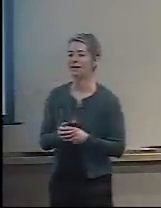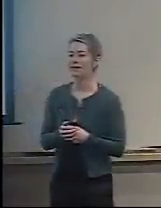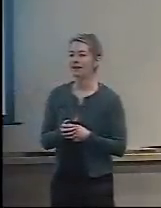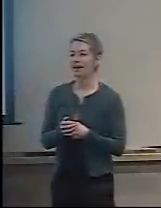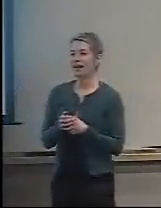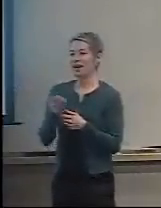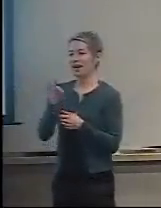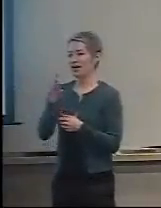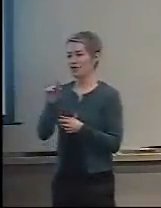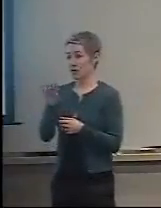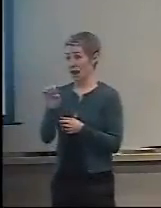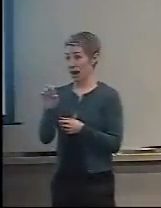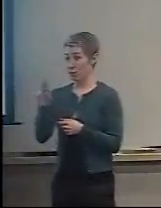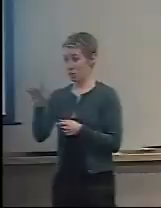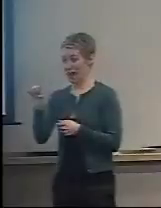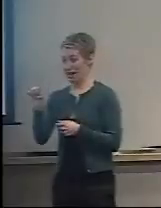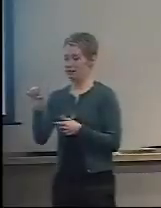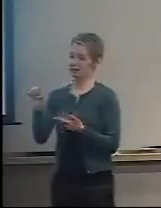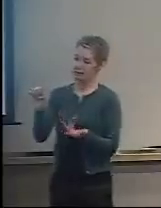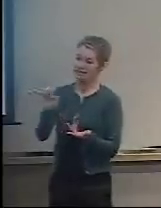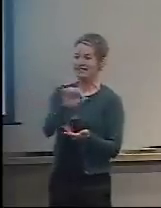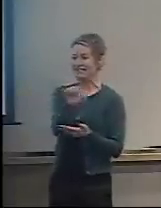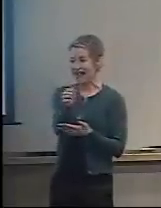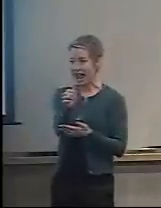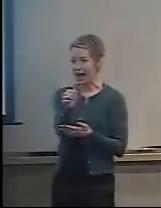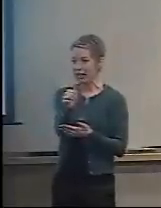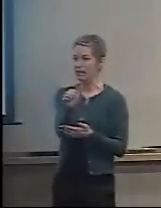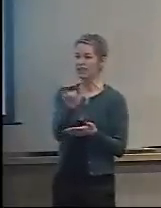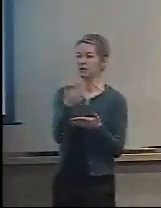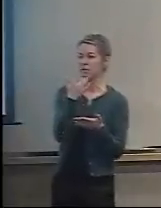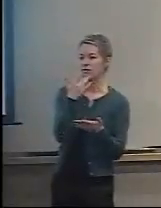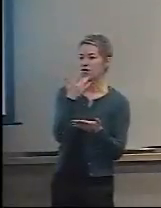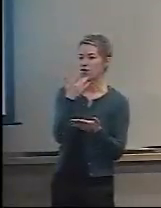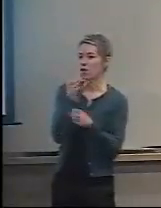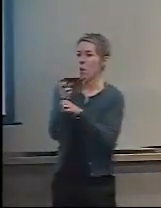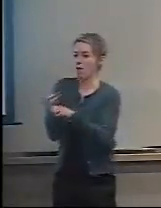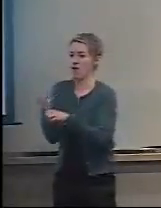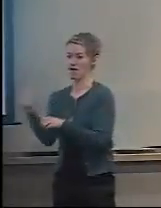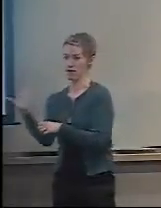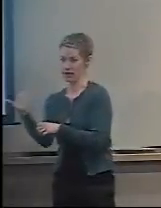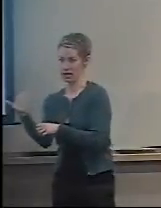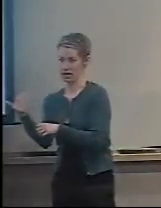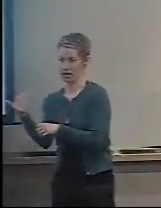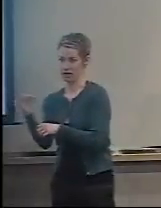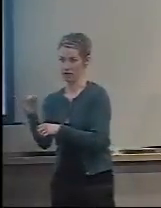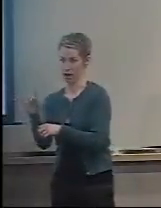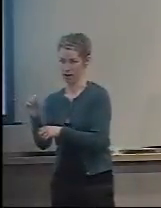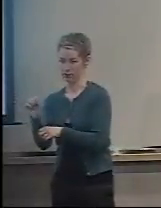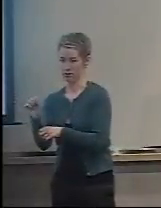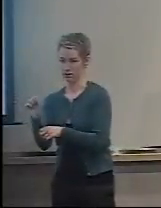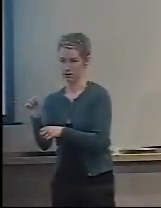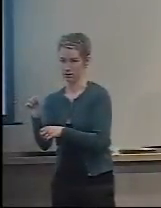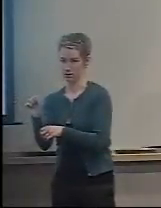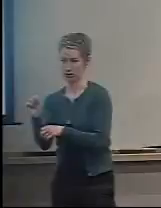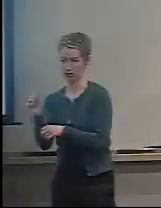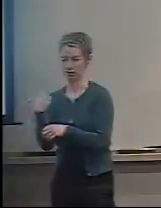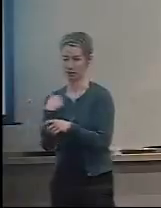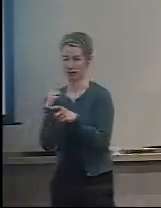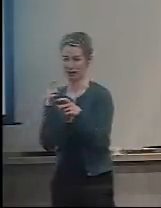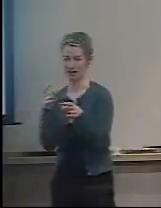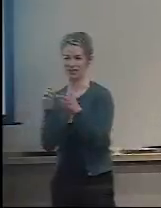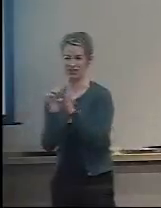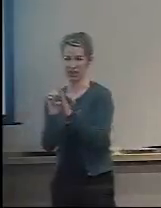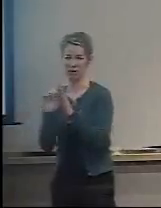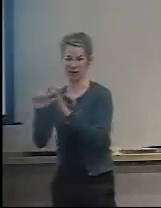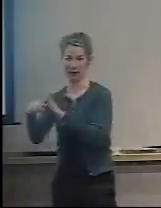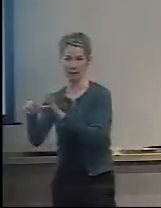The frame rate, well, 10 frames was preferred over 15 frames. And so I'll give you a little bit of